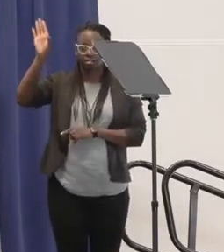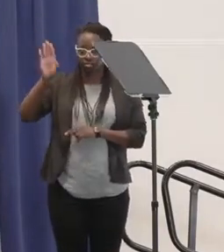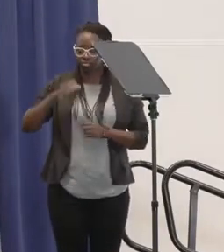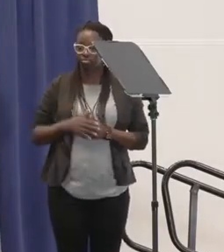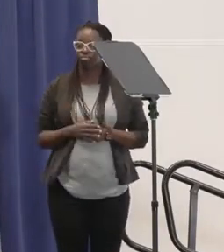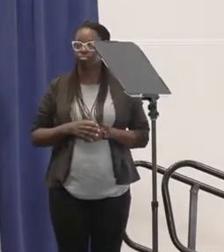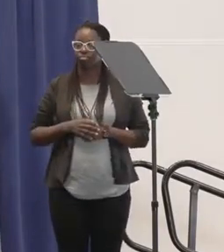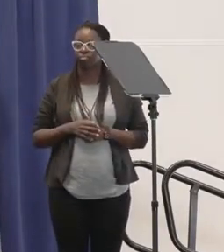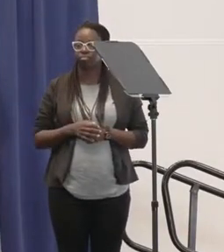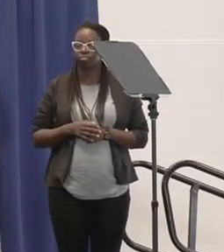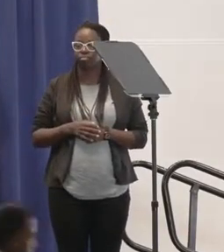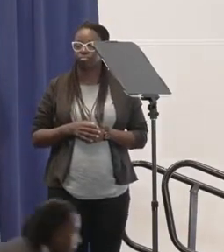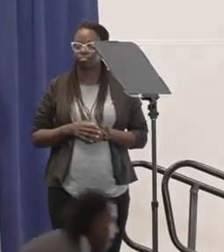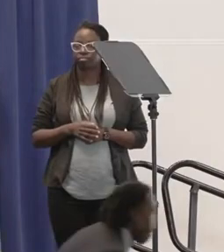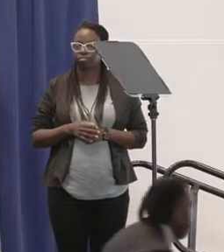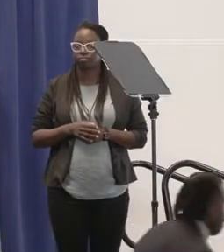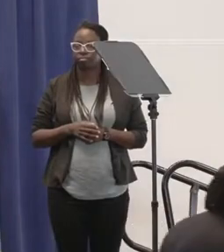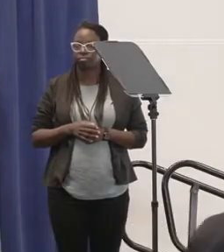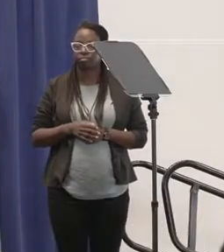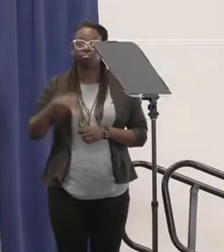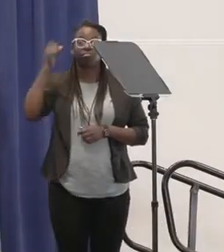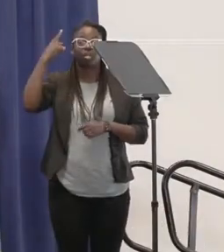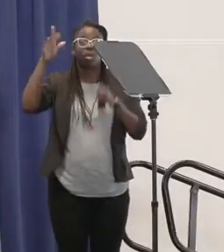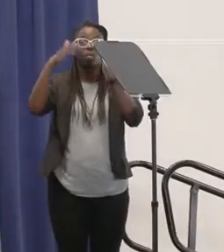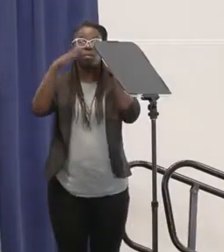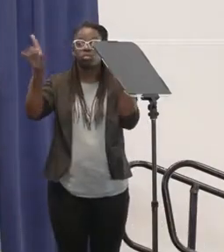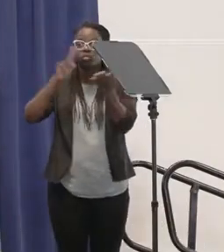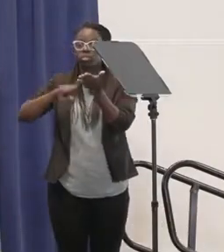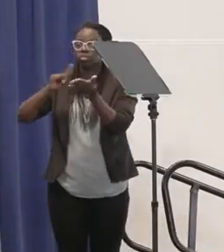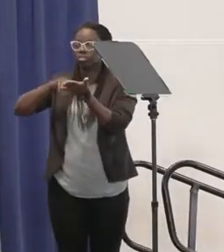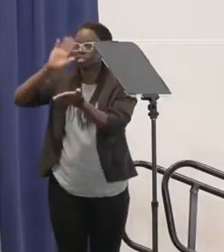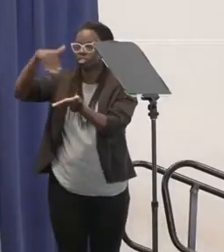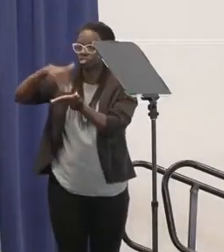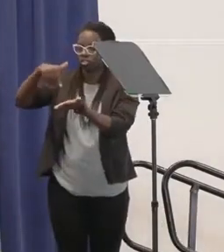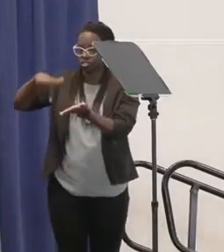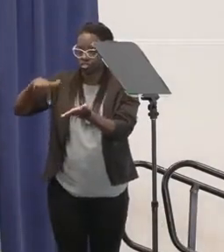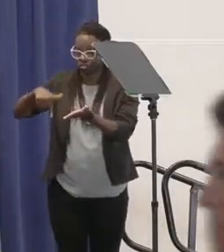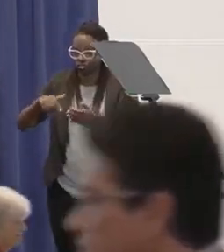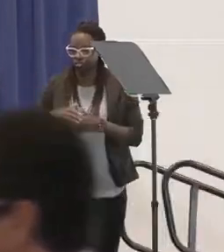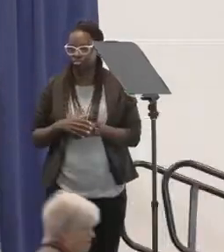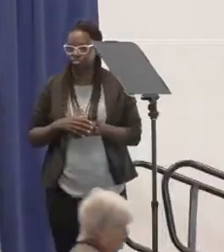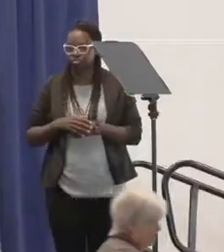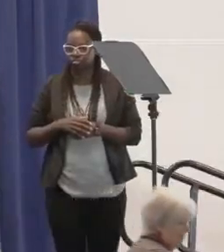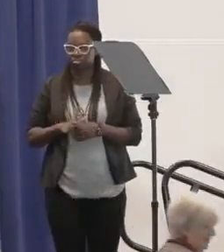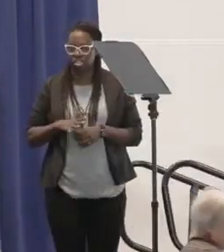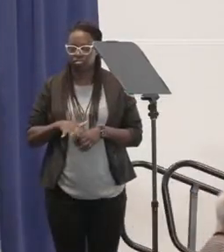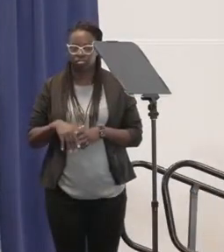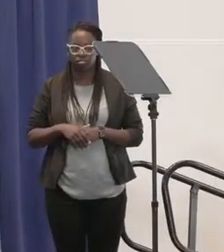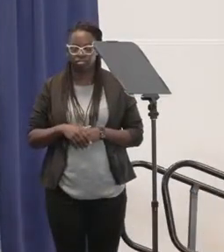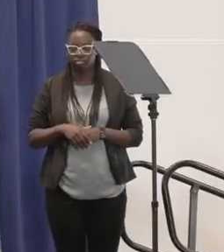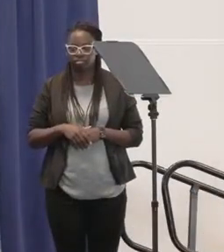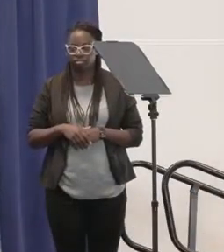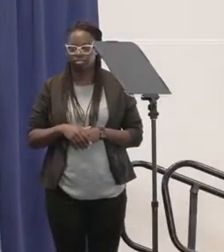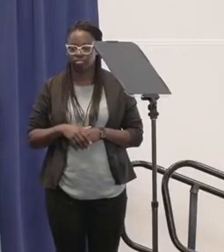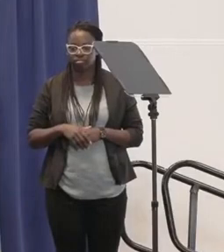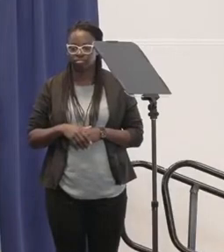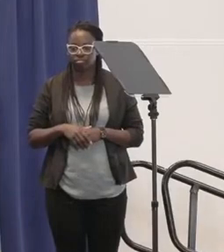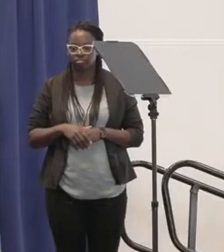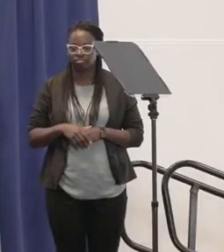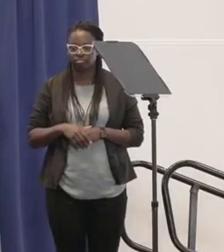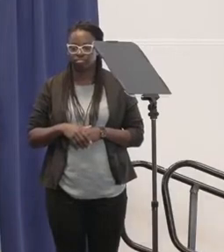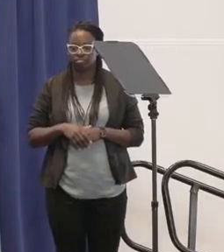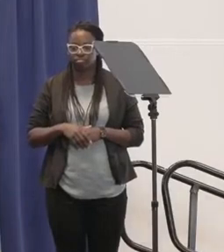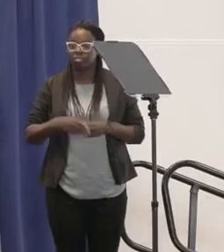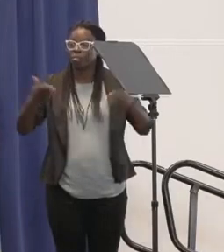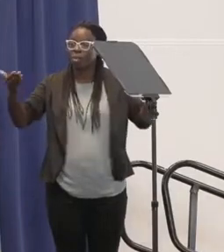public research university. It is a pleasure to welcome all of you to our beautiful